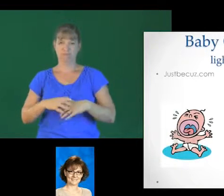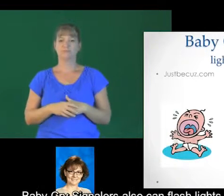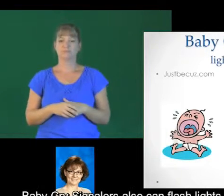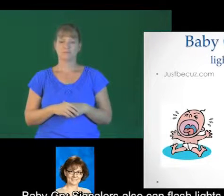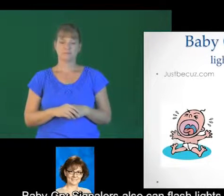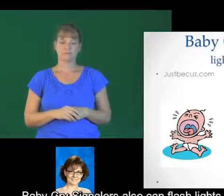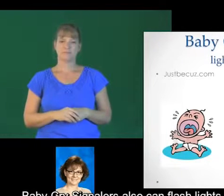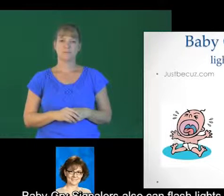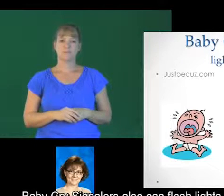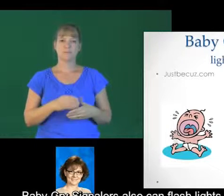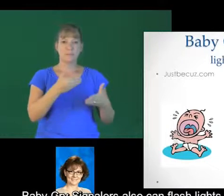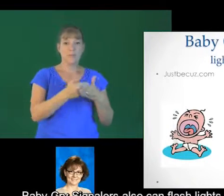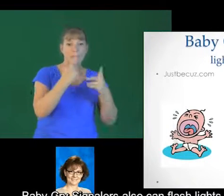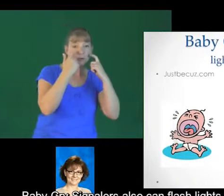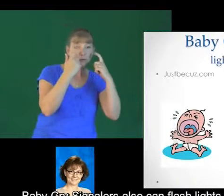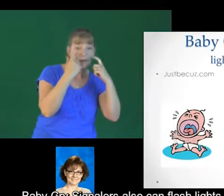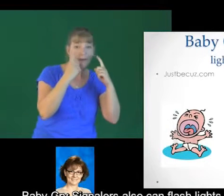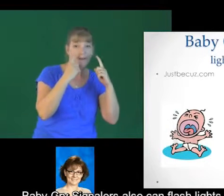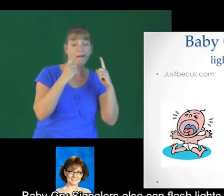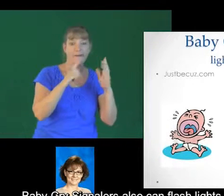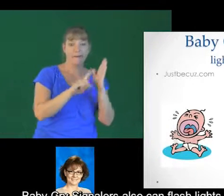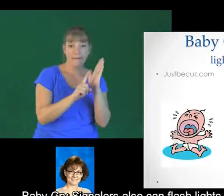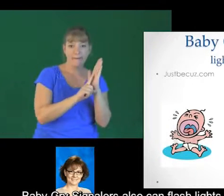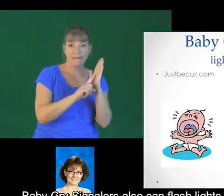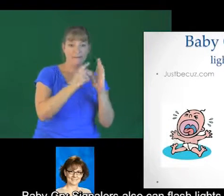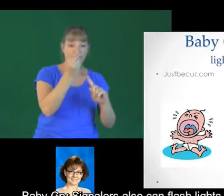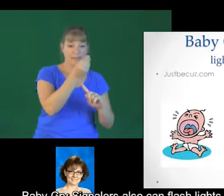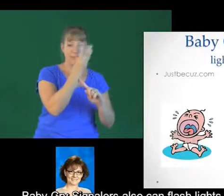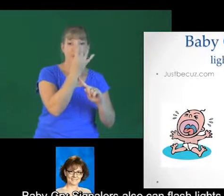And baby cry signalers also can flash lights or vibrate.